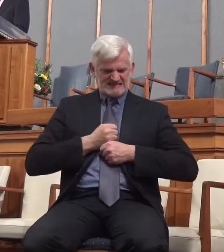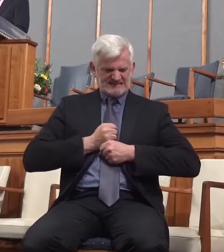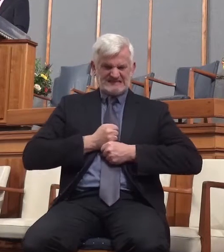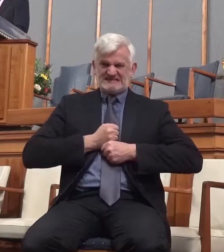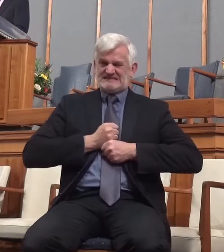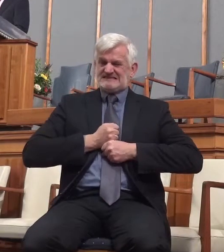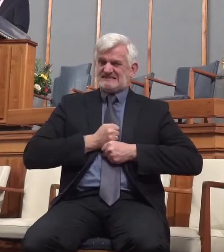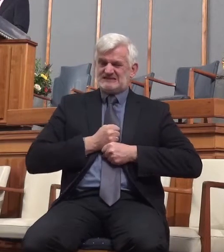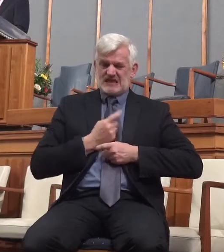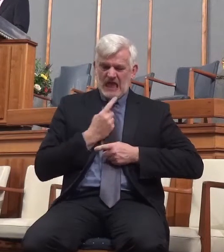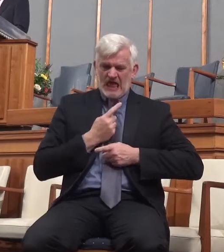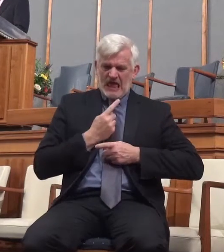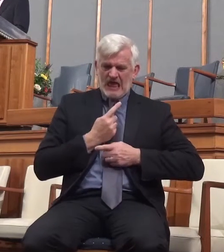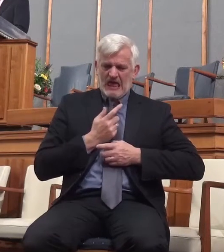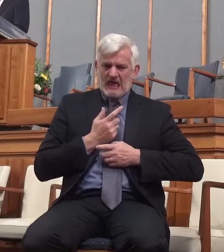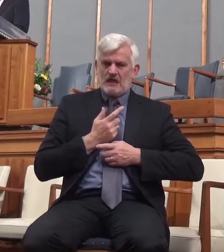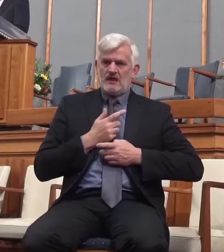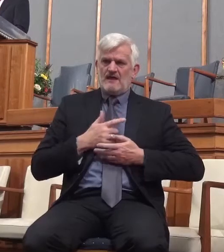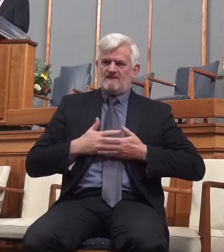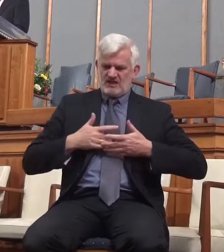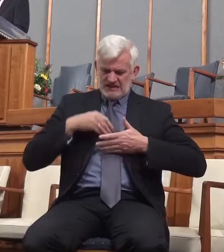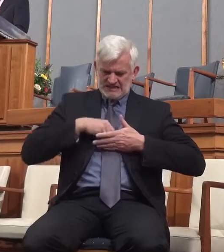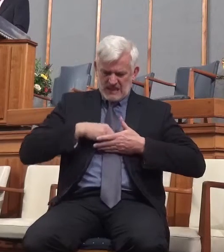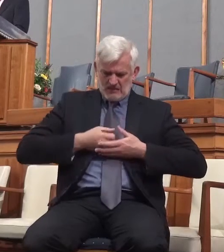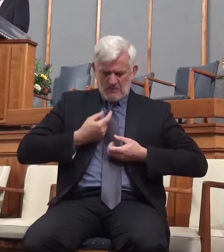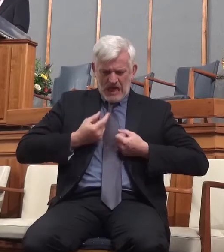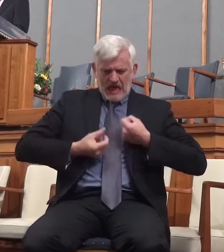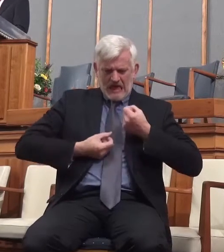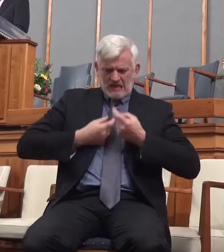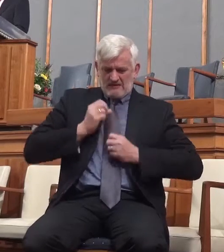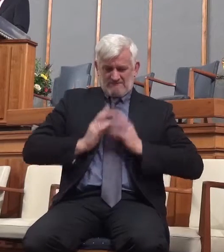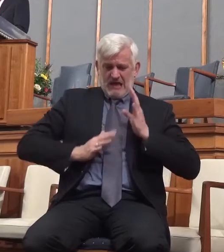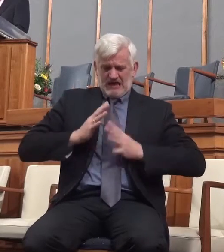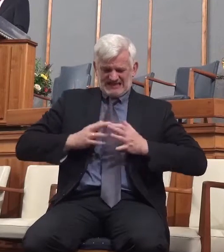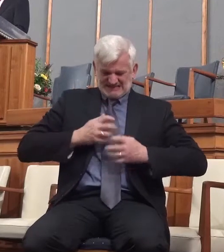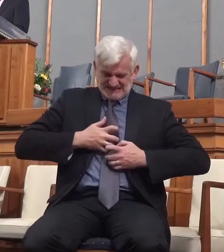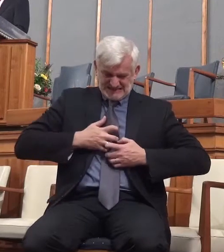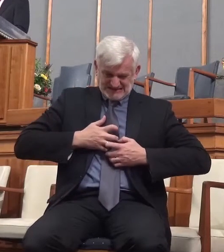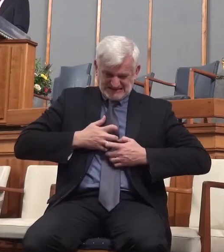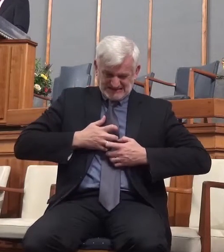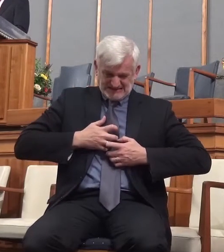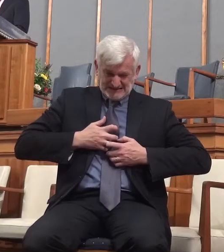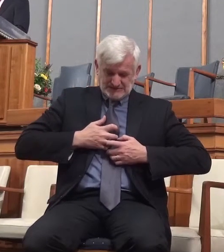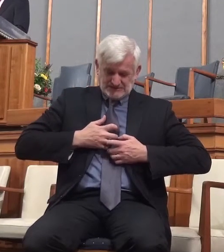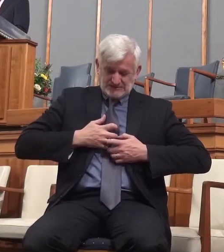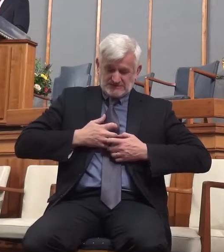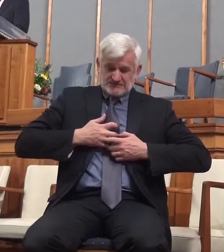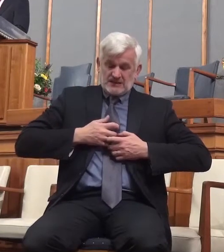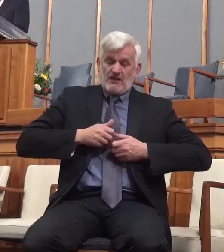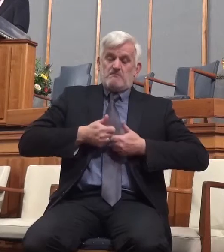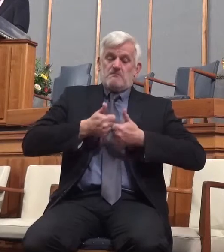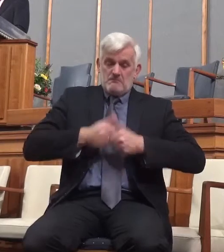hot within me. While I was musing, the fire burned. Then spake I with my